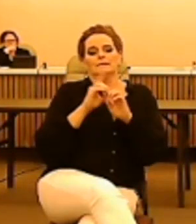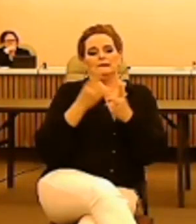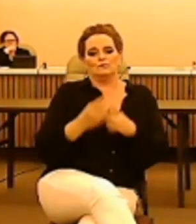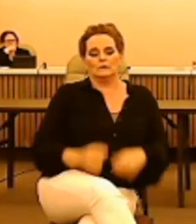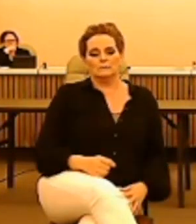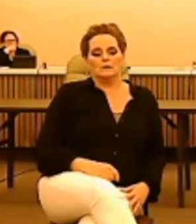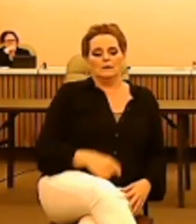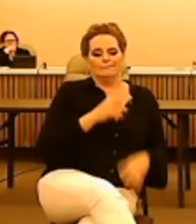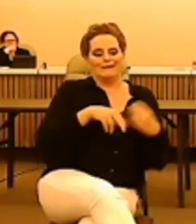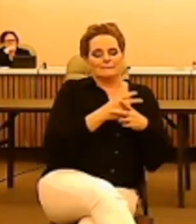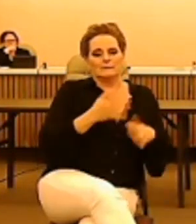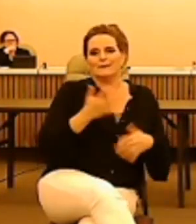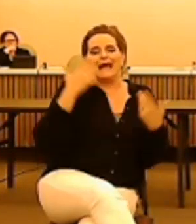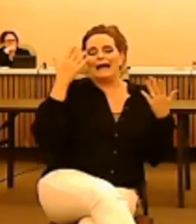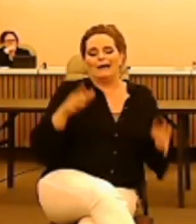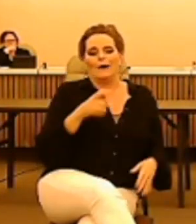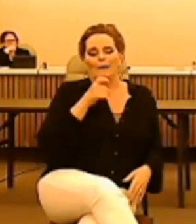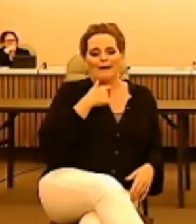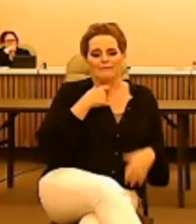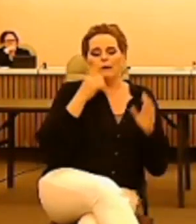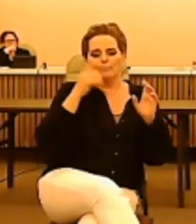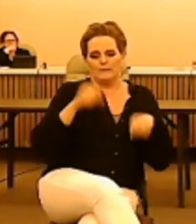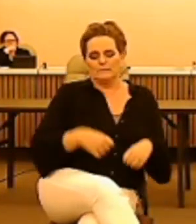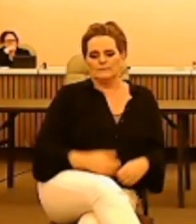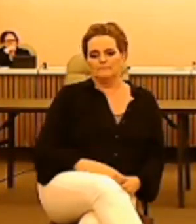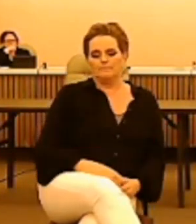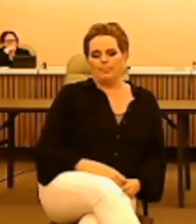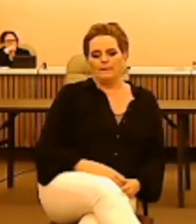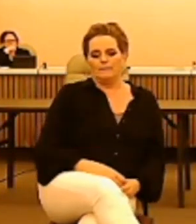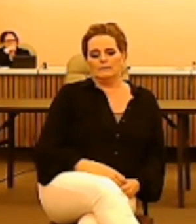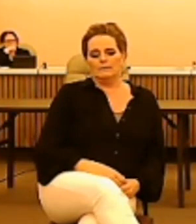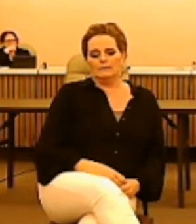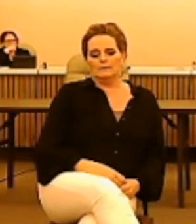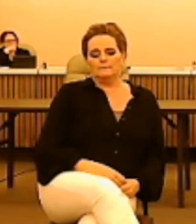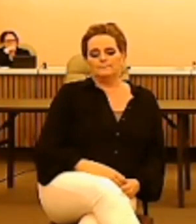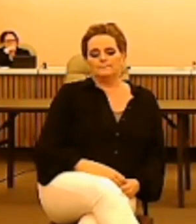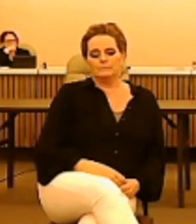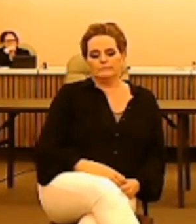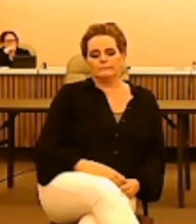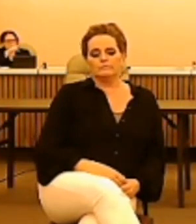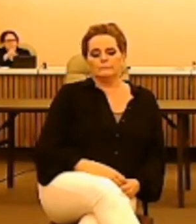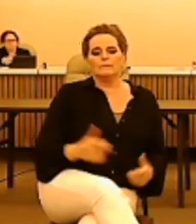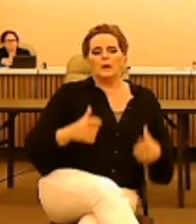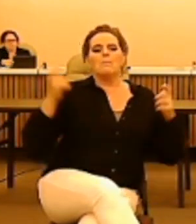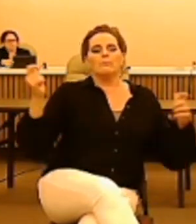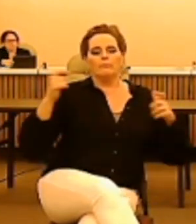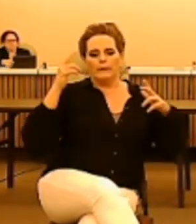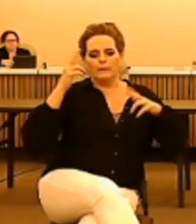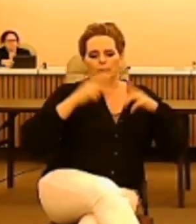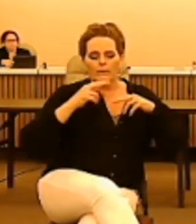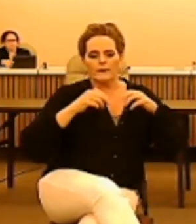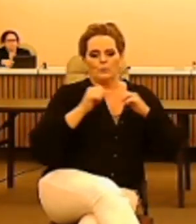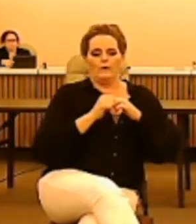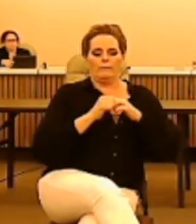thing. I just want to have that ability, because a large imposing building with a